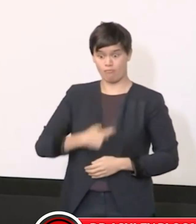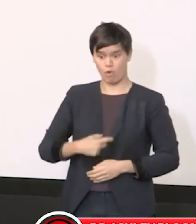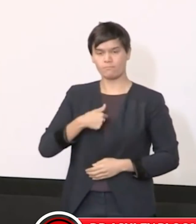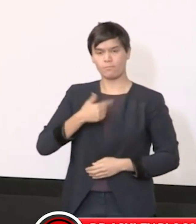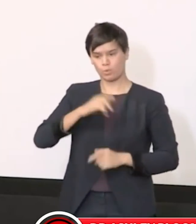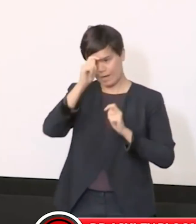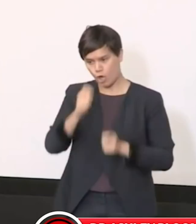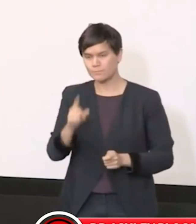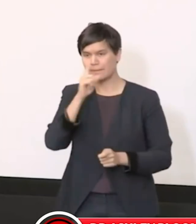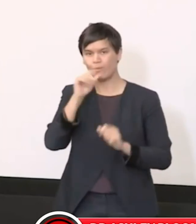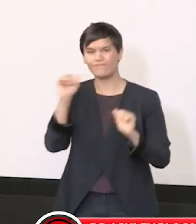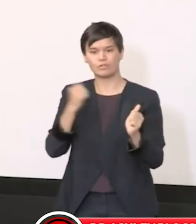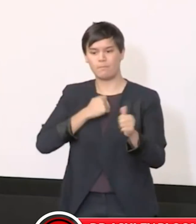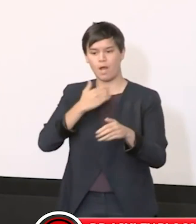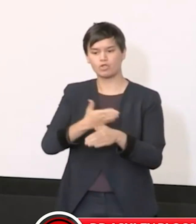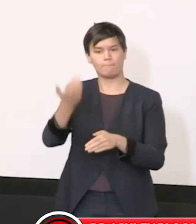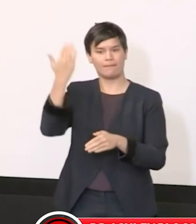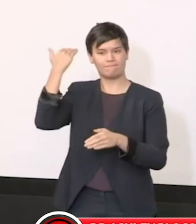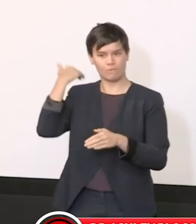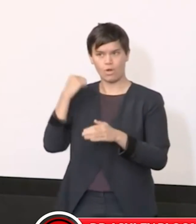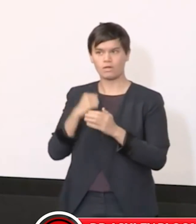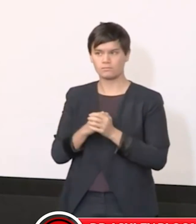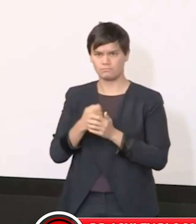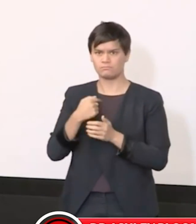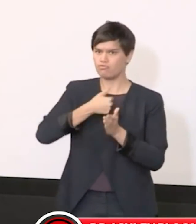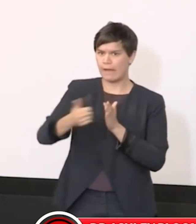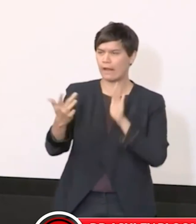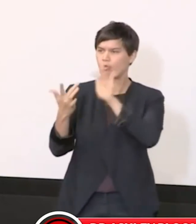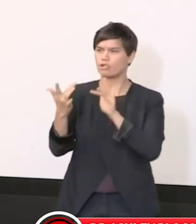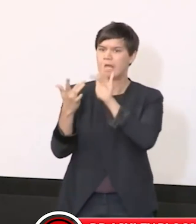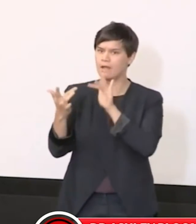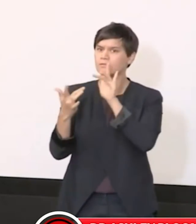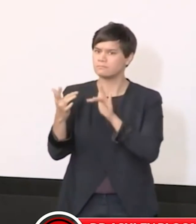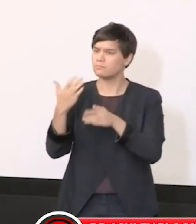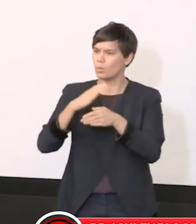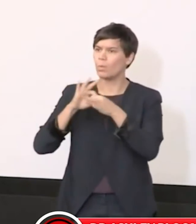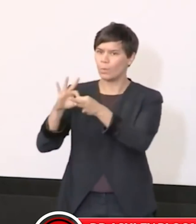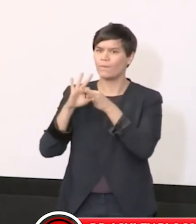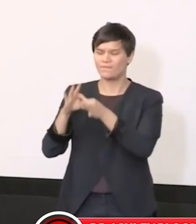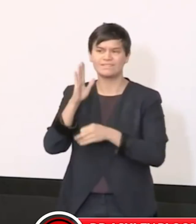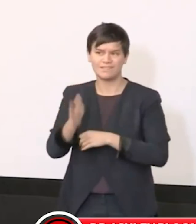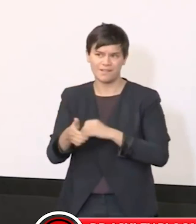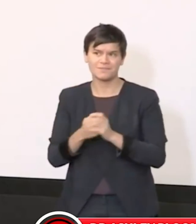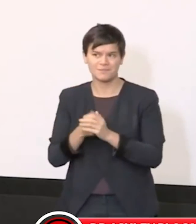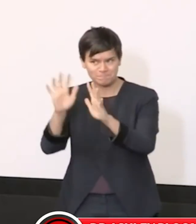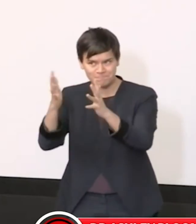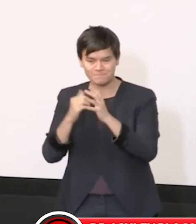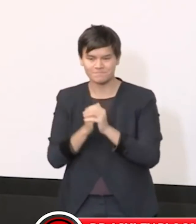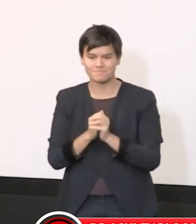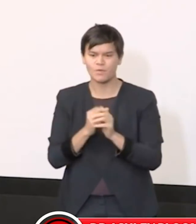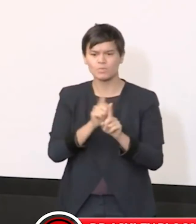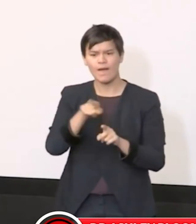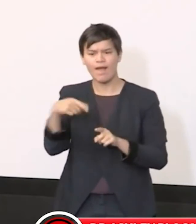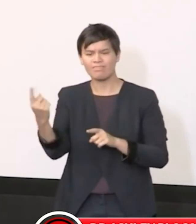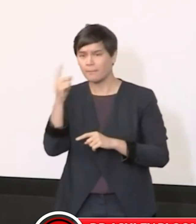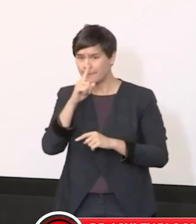before, and I'm still in regular contact with Dame Karen in her current role and enjoy working with her very much. And other top honours in